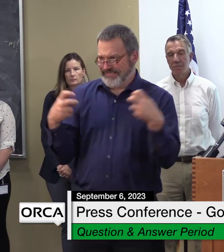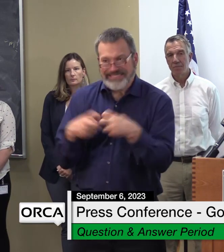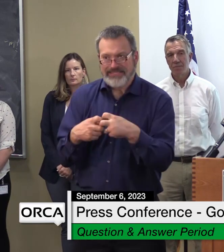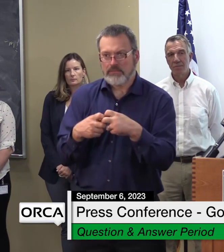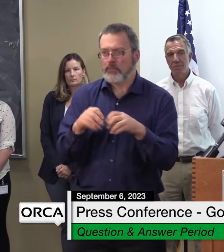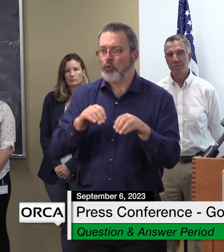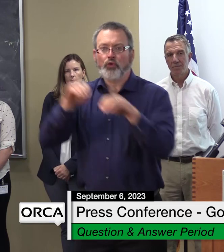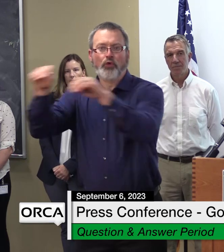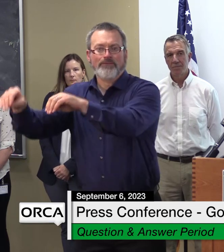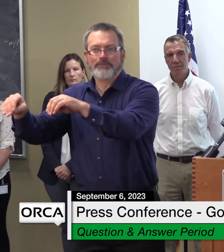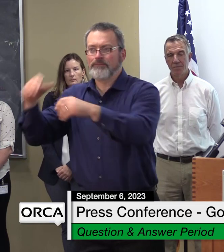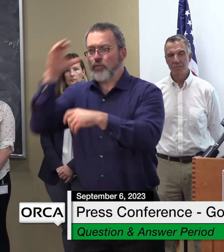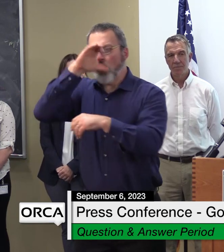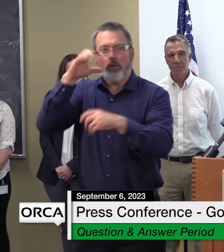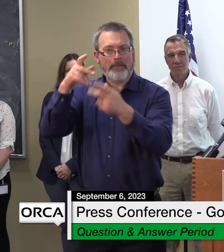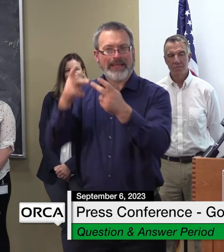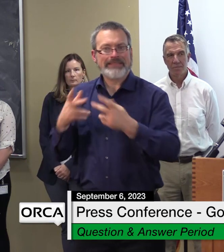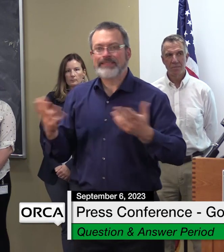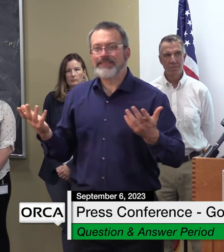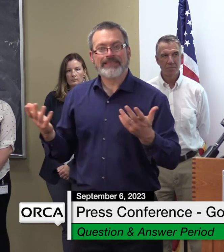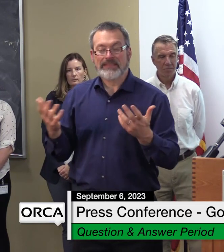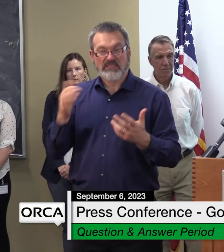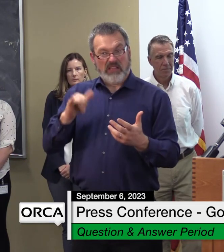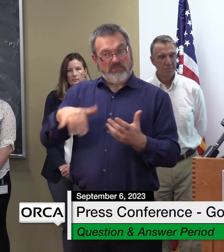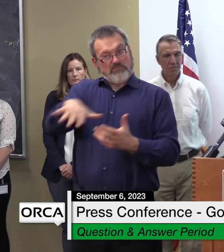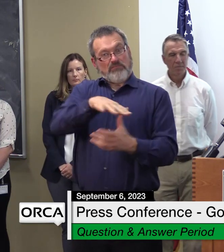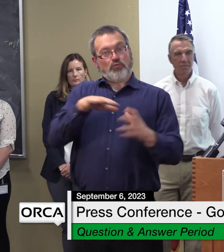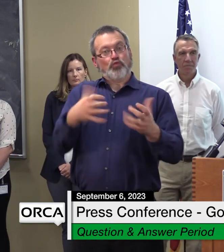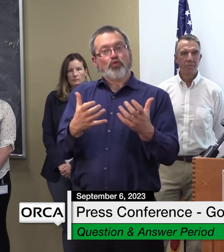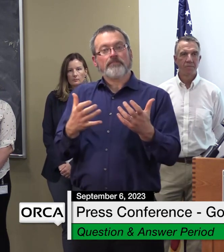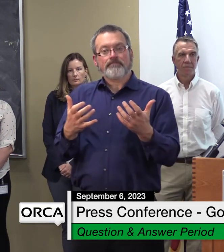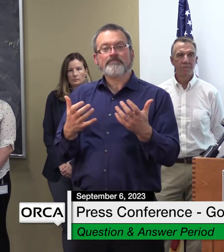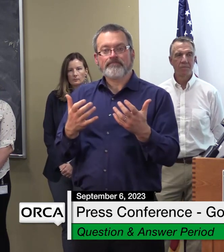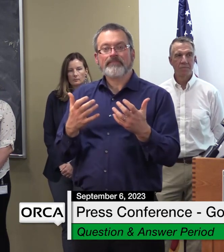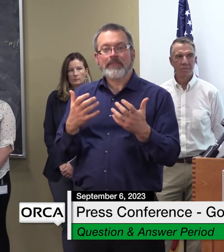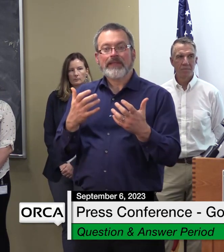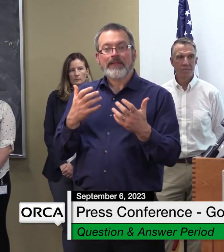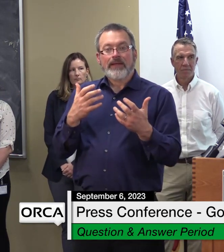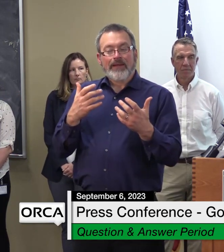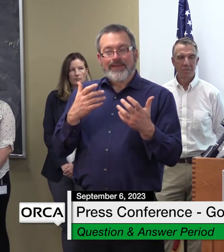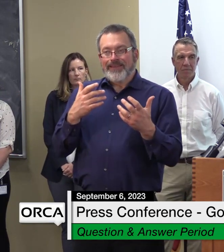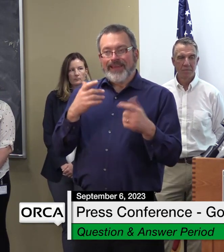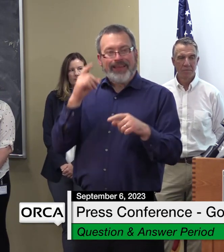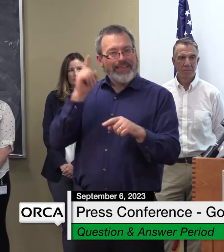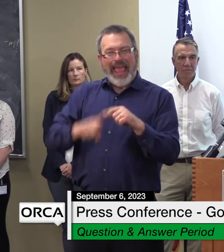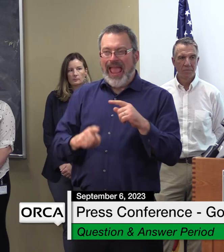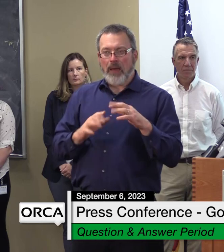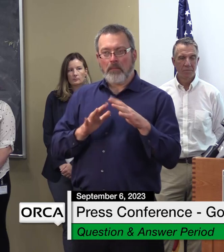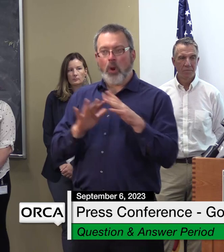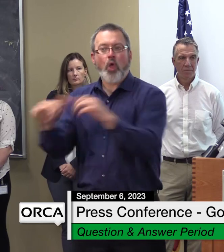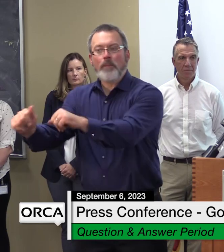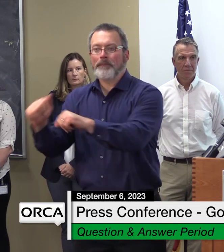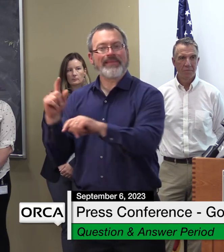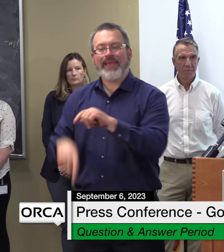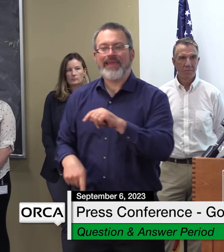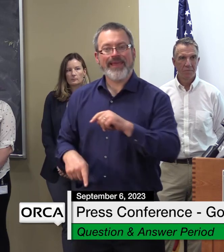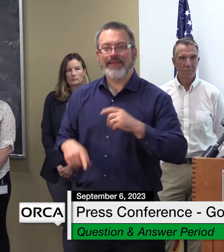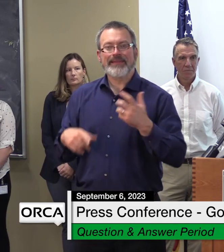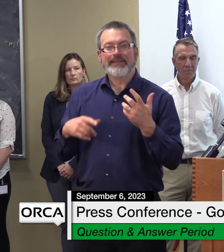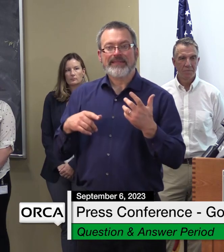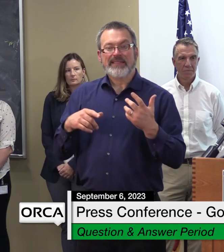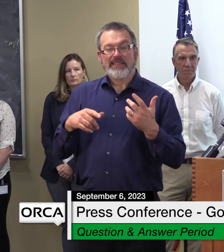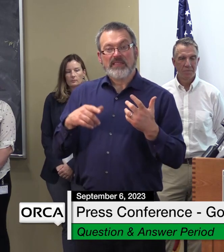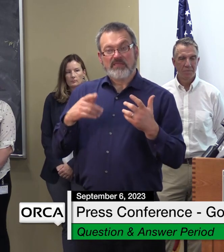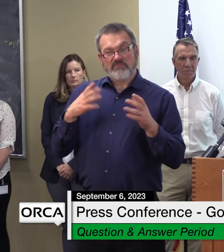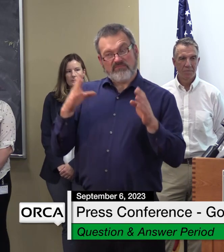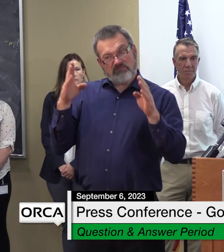And this is not, as we talked about, this is not a fast process. You know, we're looking around 90 days before we